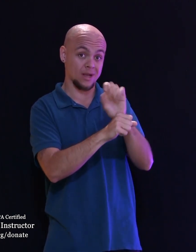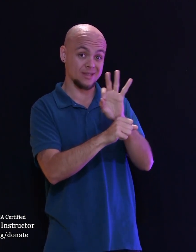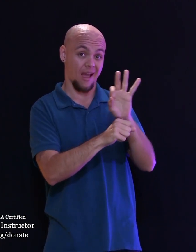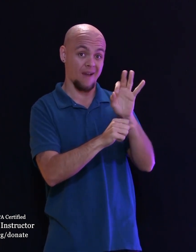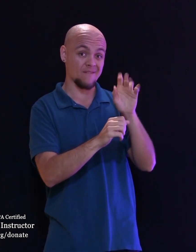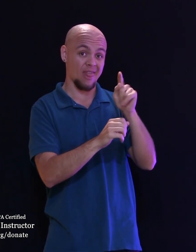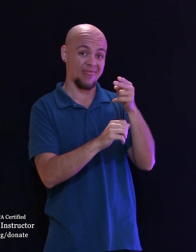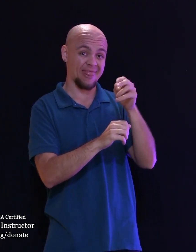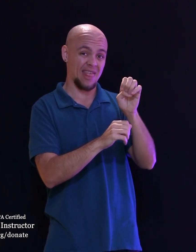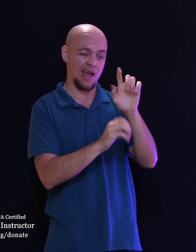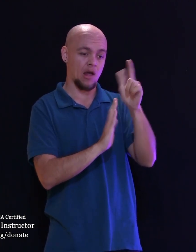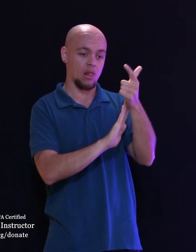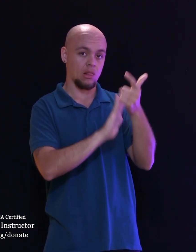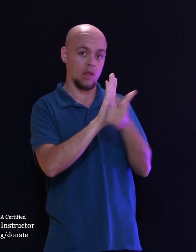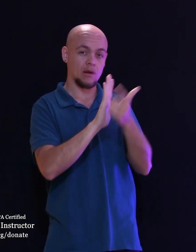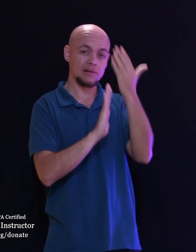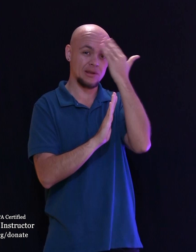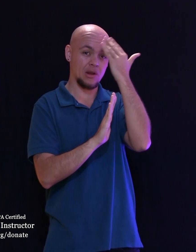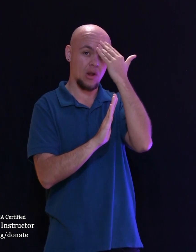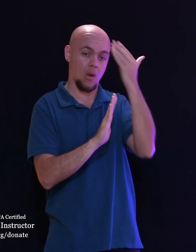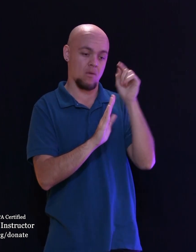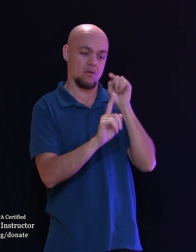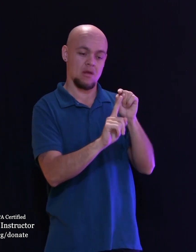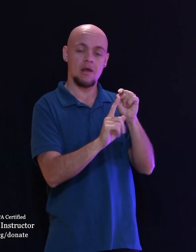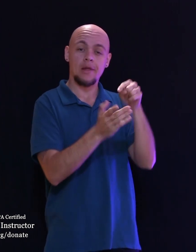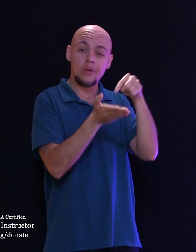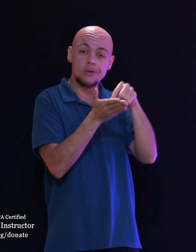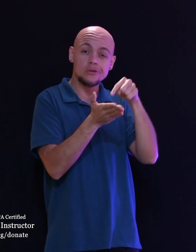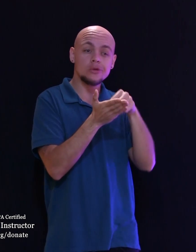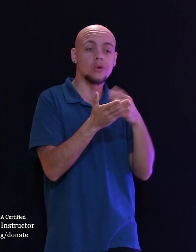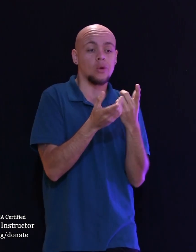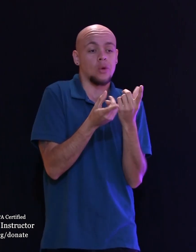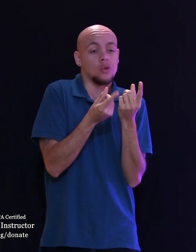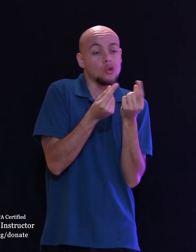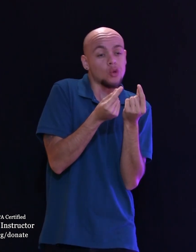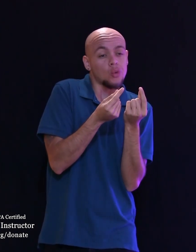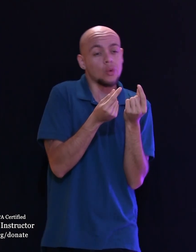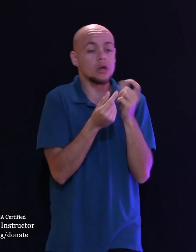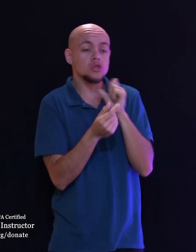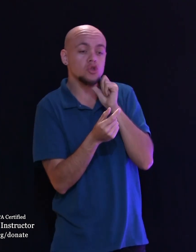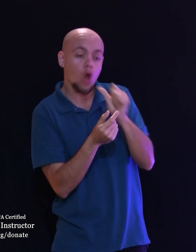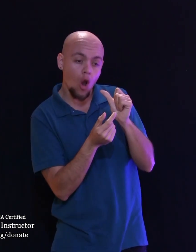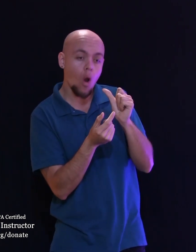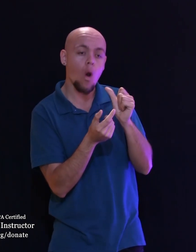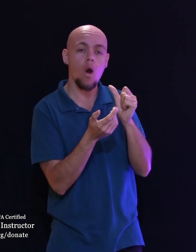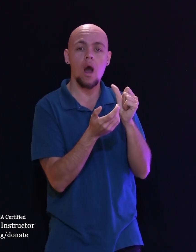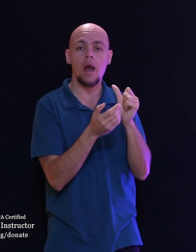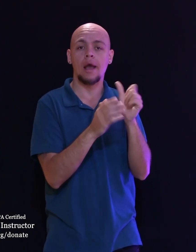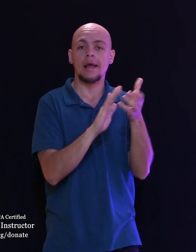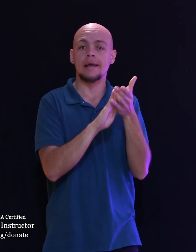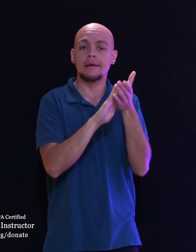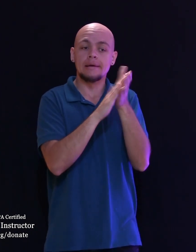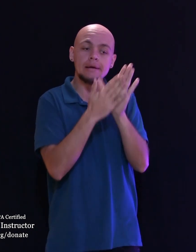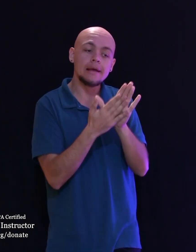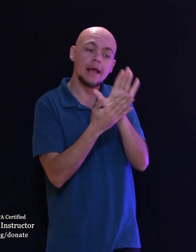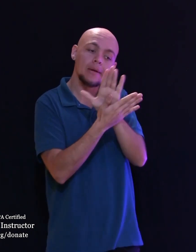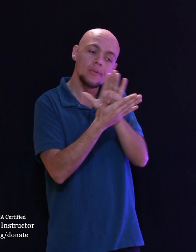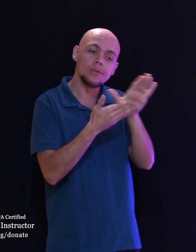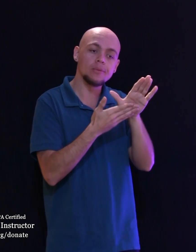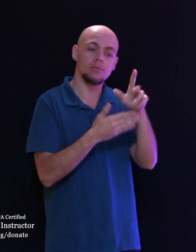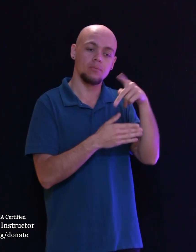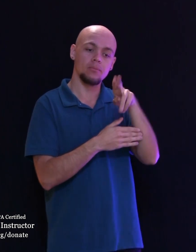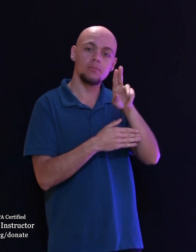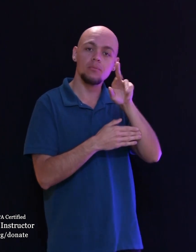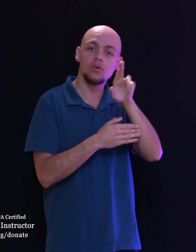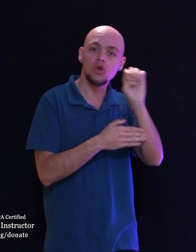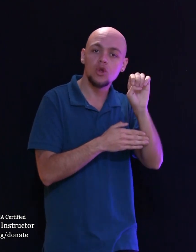law. All those little religious do's and don'ts about keeping yourself pure, things like the kosher laws,